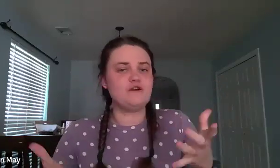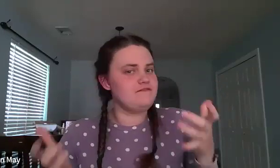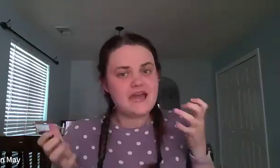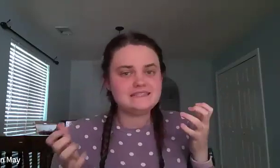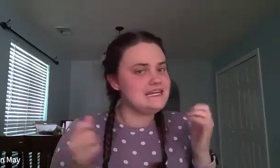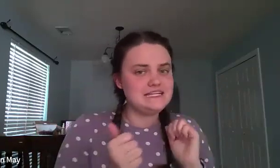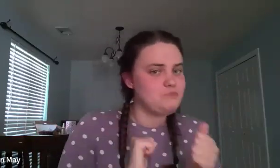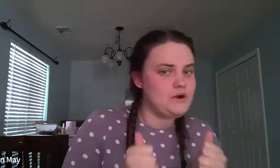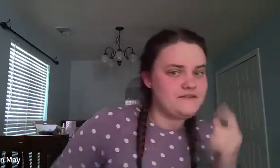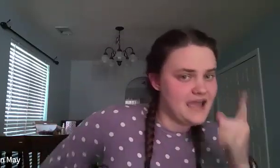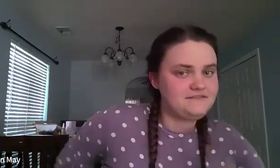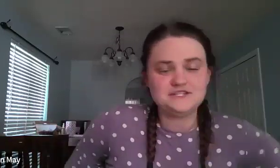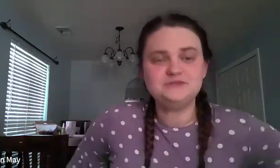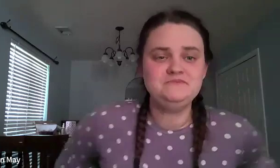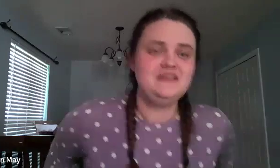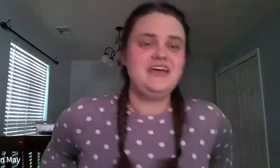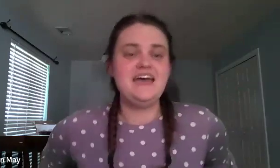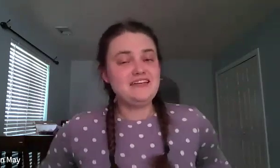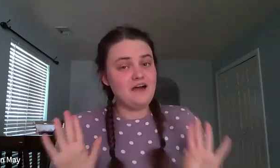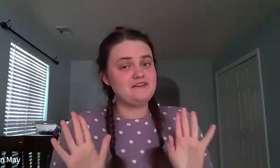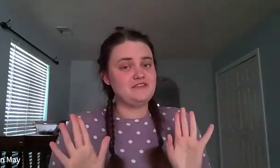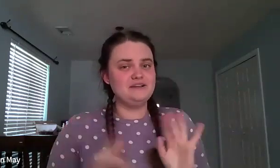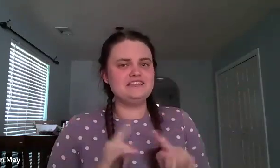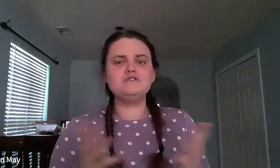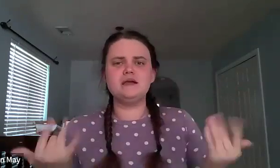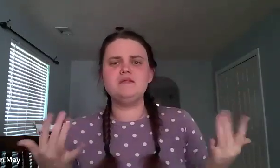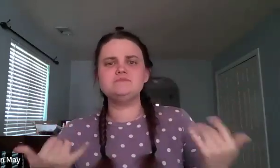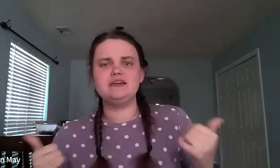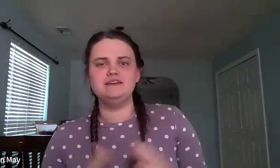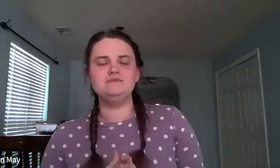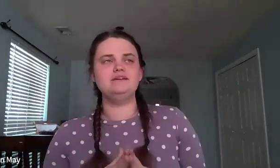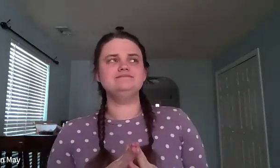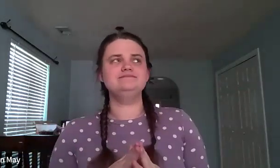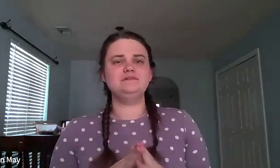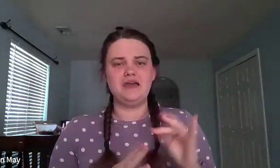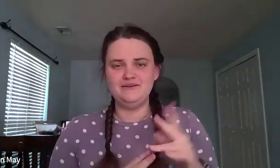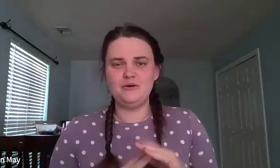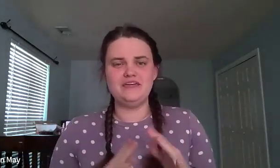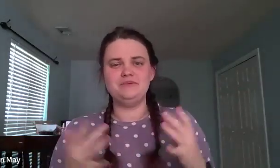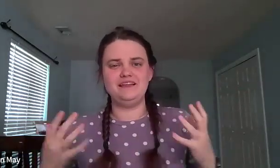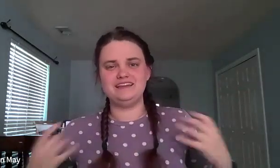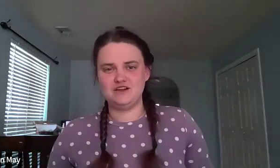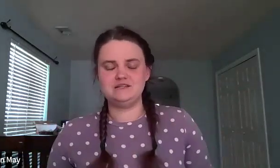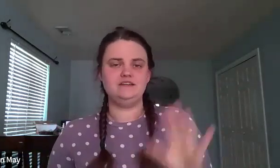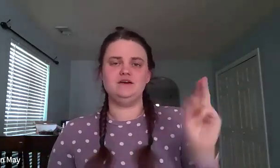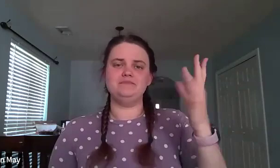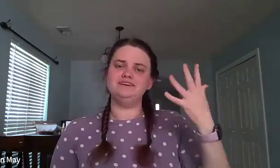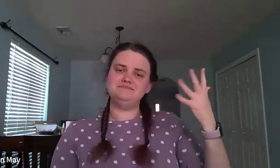fast in any sport if I have to. And they love it though, because then they're like, come on, let's play again. And I'm like, okay. Or then I'll be like exhausted. I'm like, no, I'm